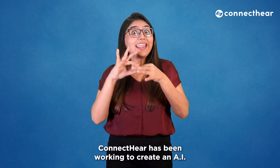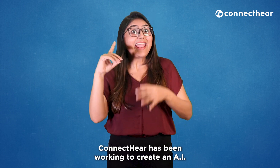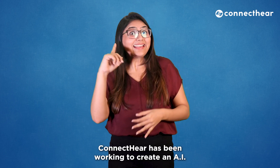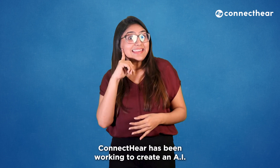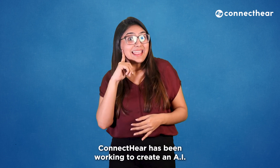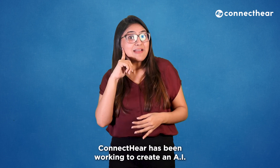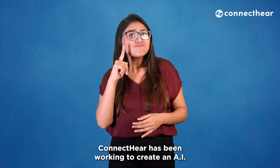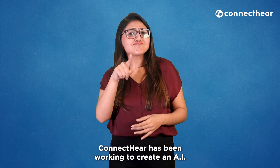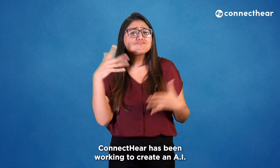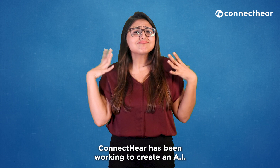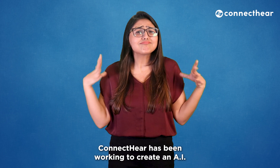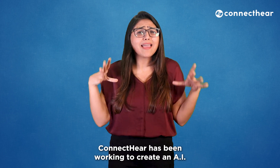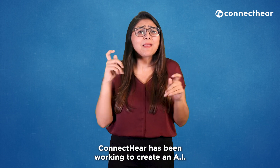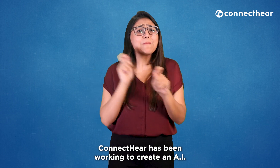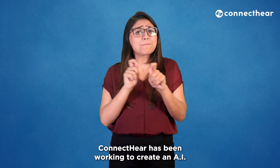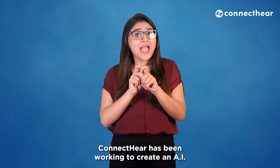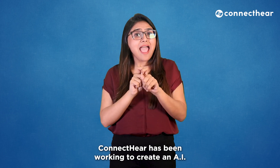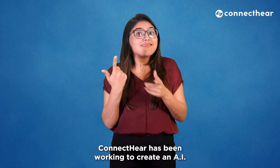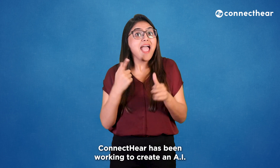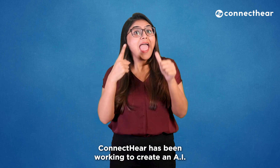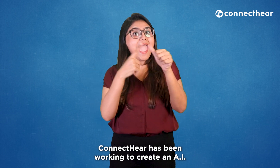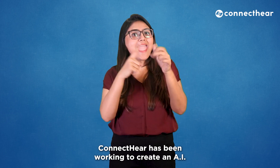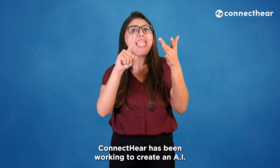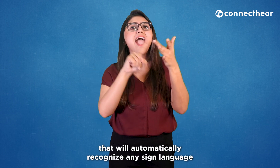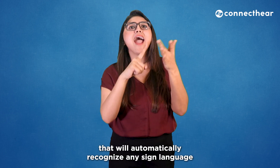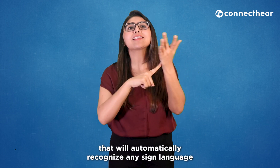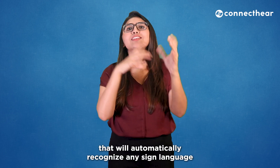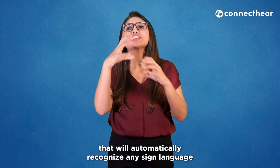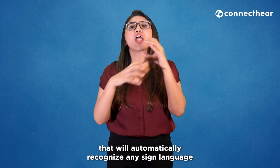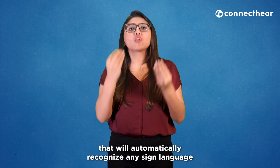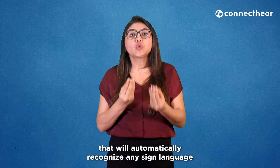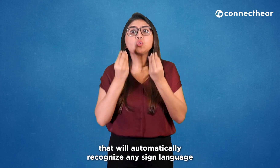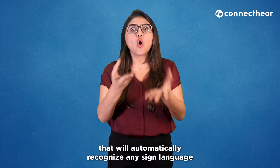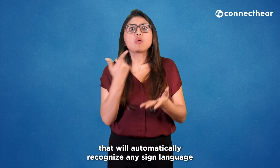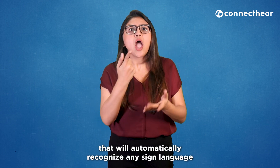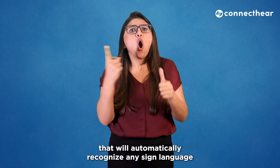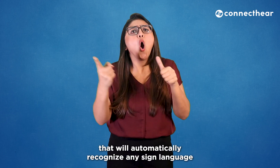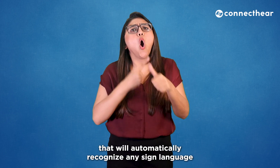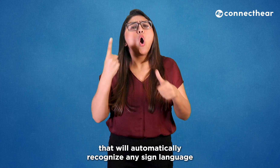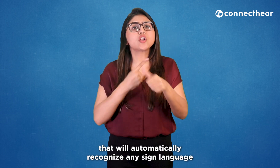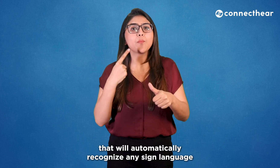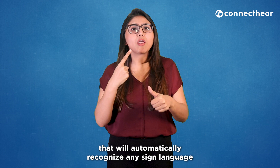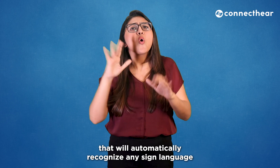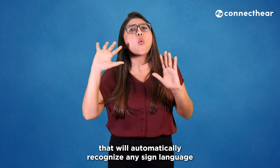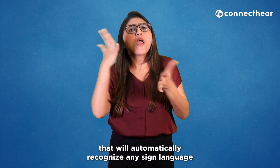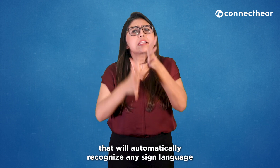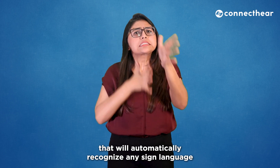has been working to create an AI that would automatically recognize any sign